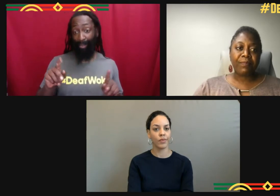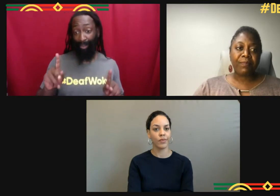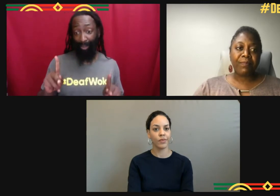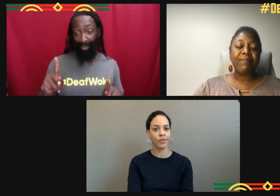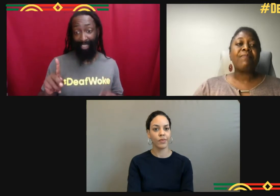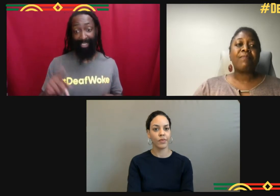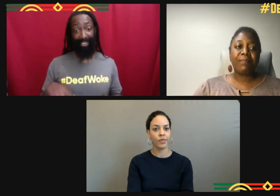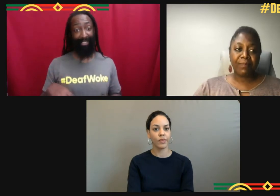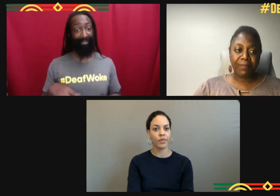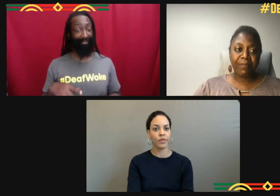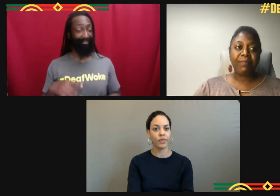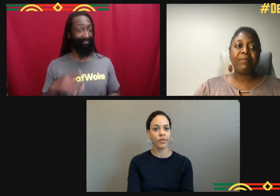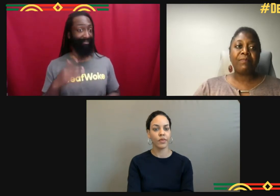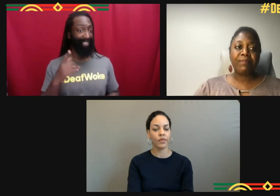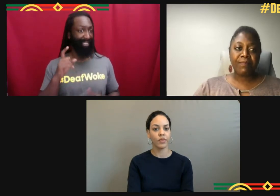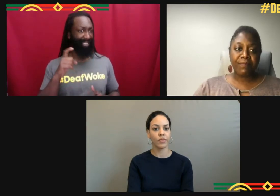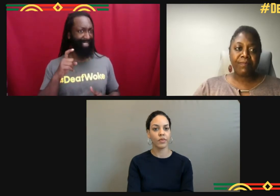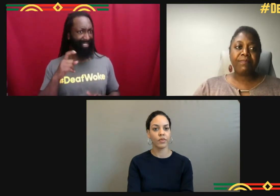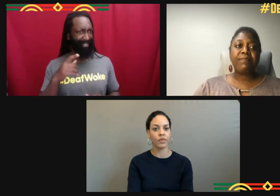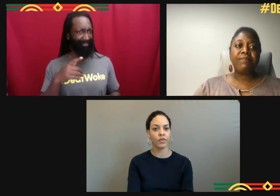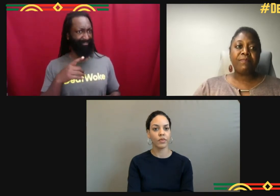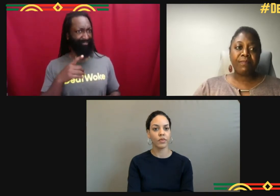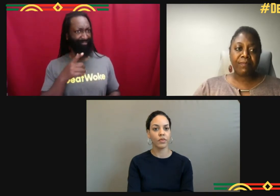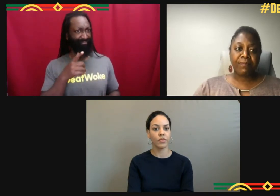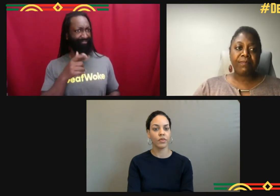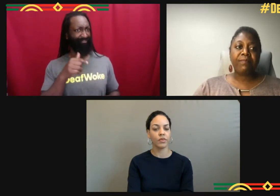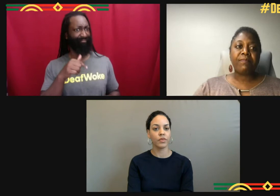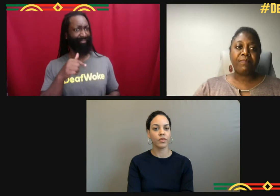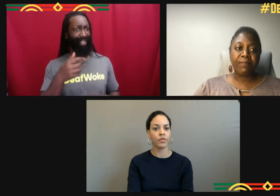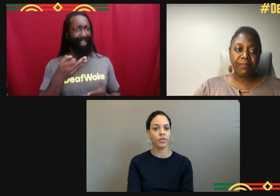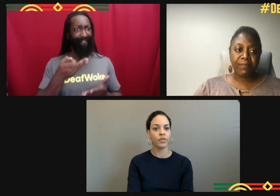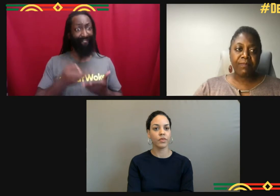safe, opportunities.